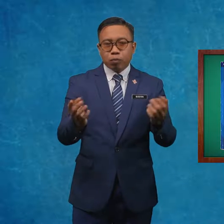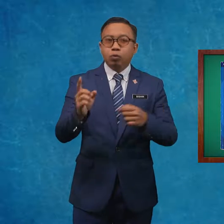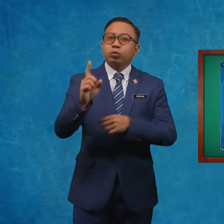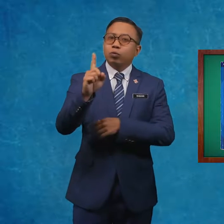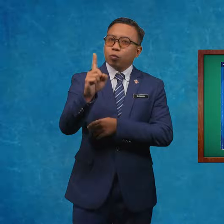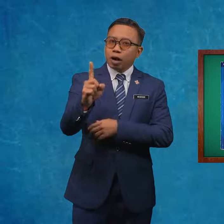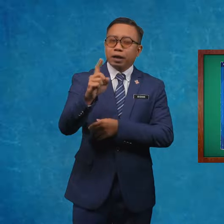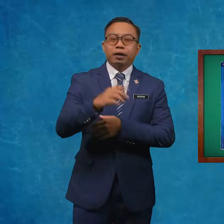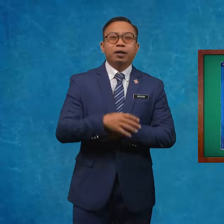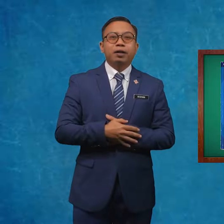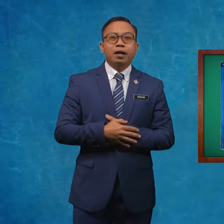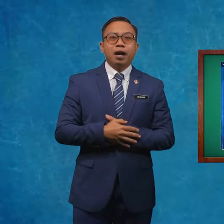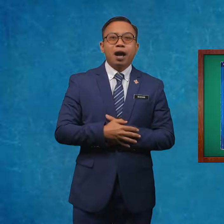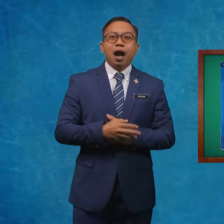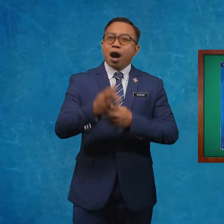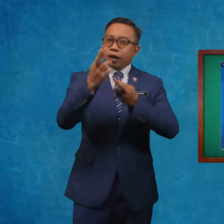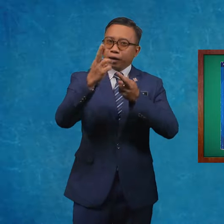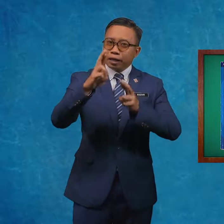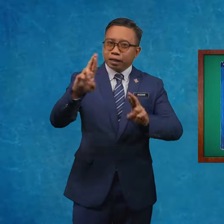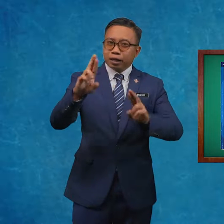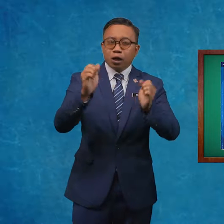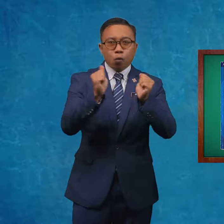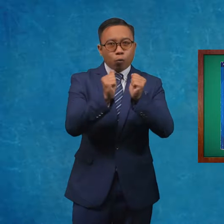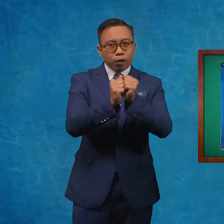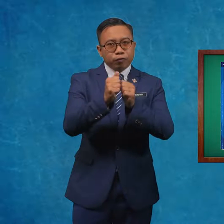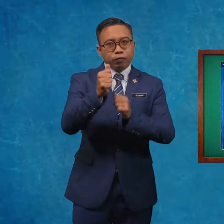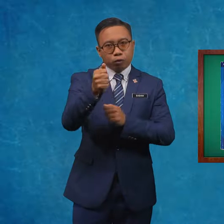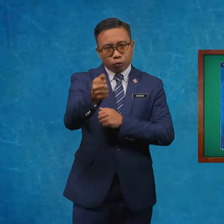book 1 ready with you